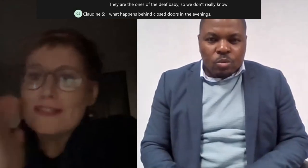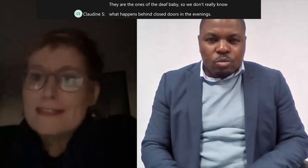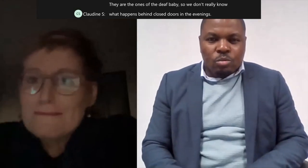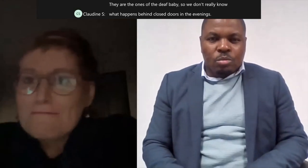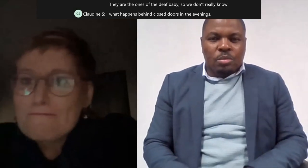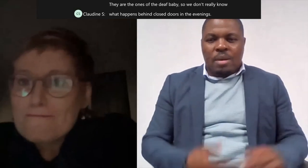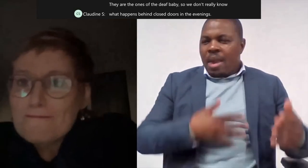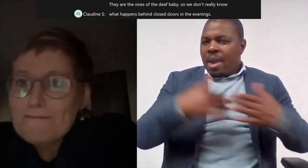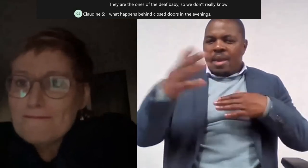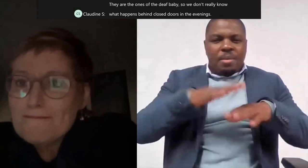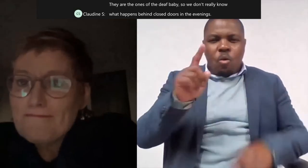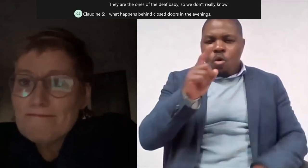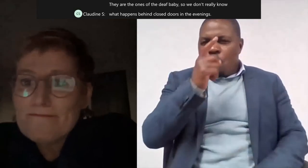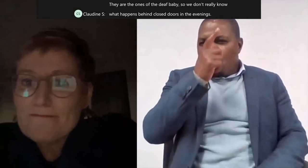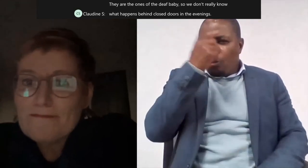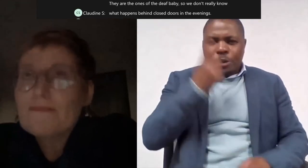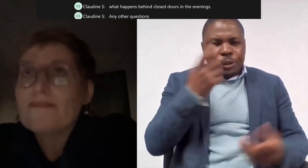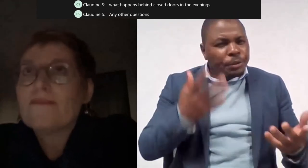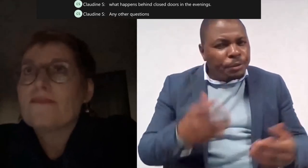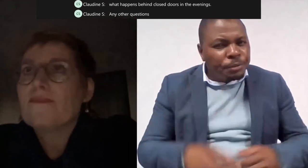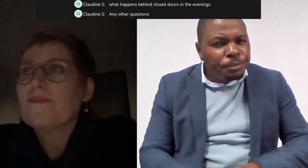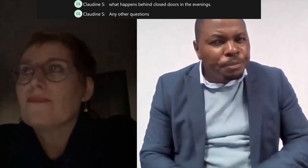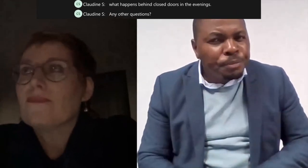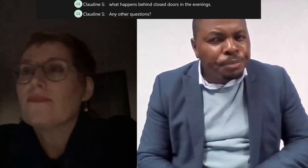Any other questions?